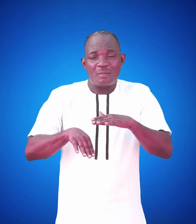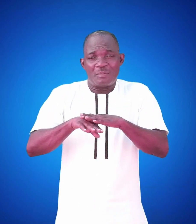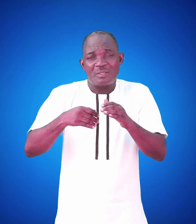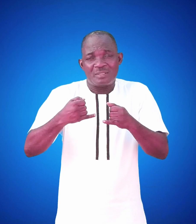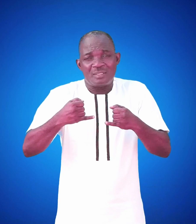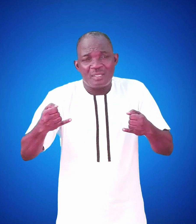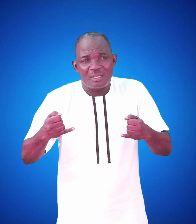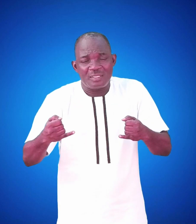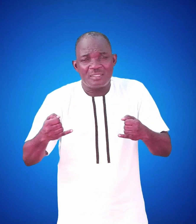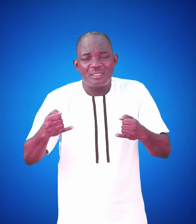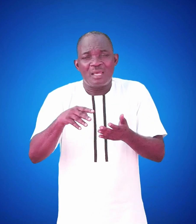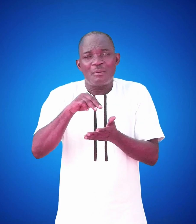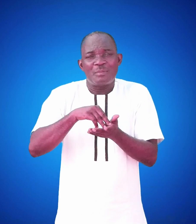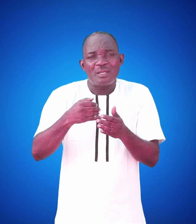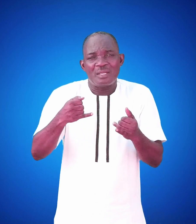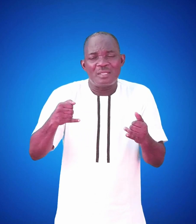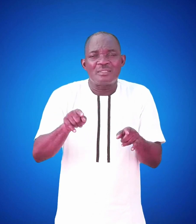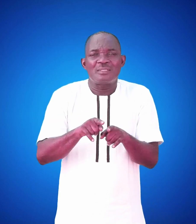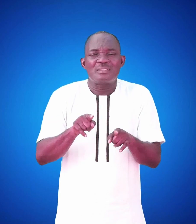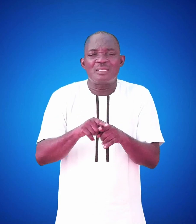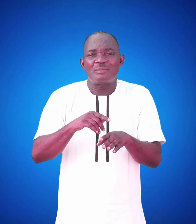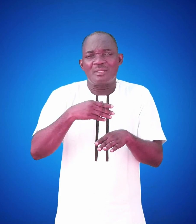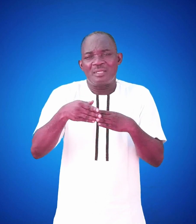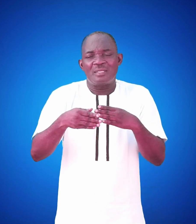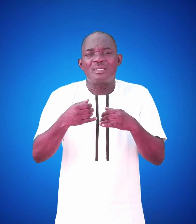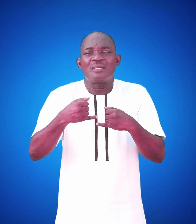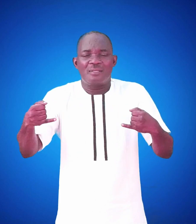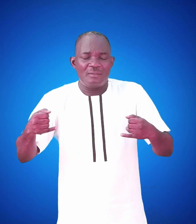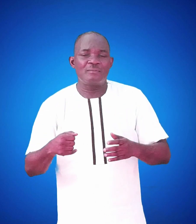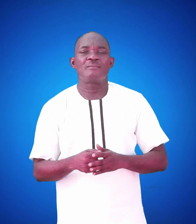baseline, midline, and endline,